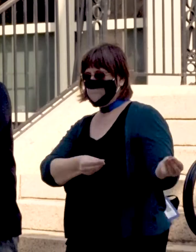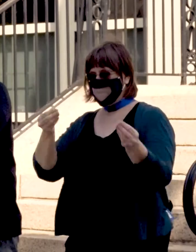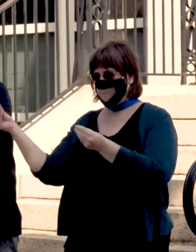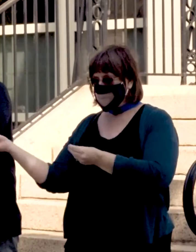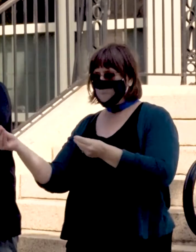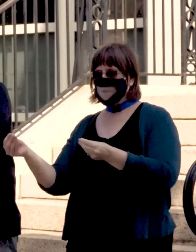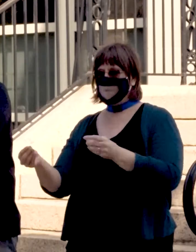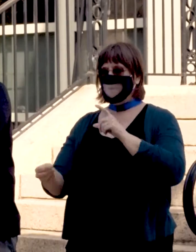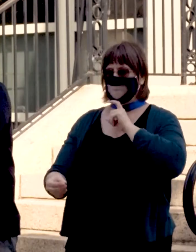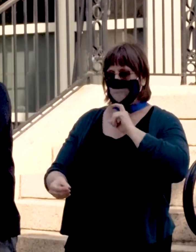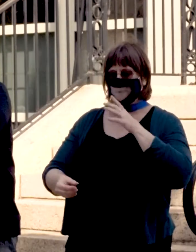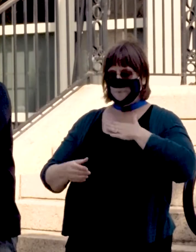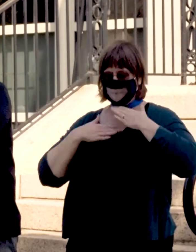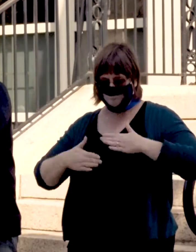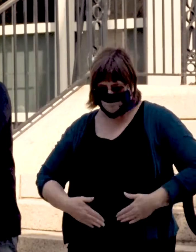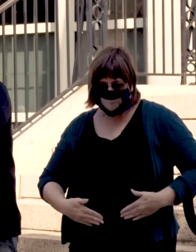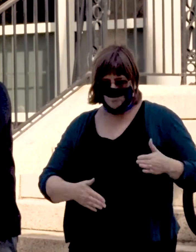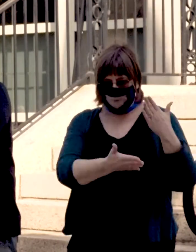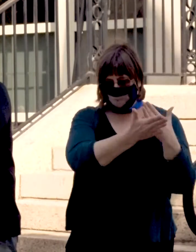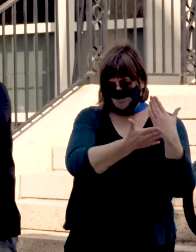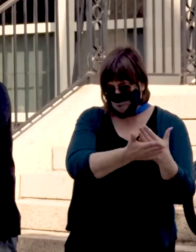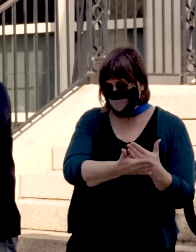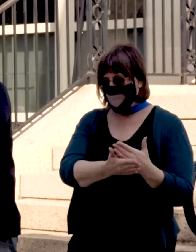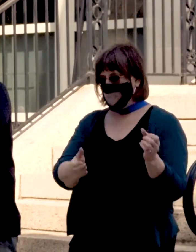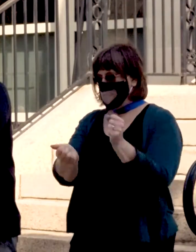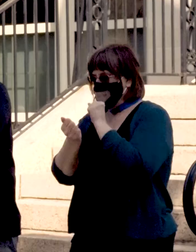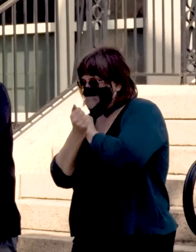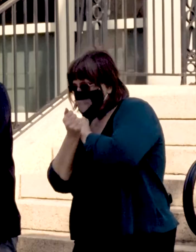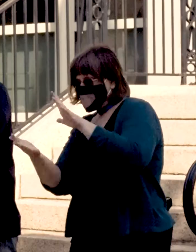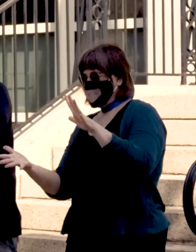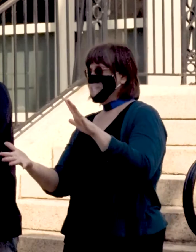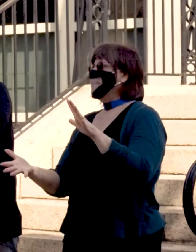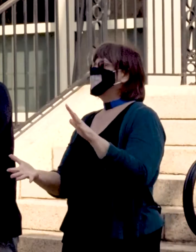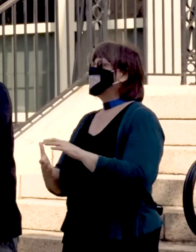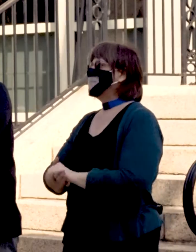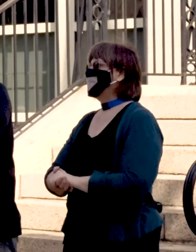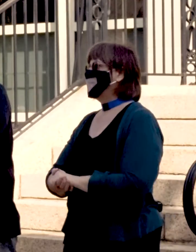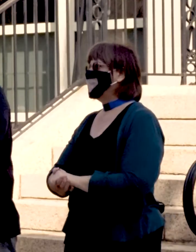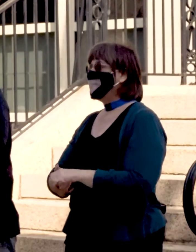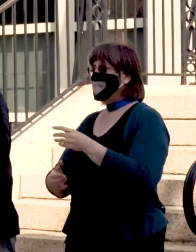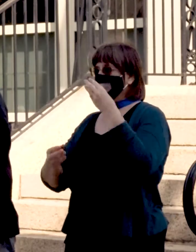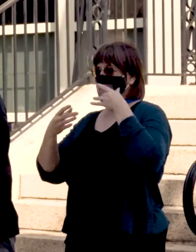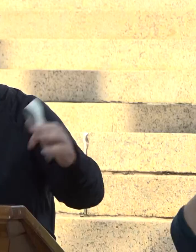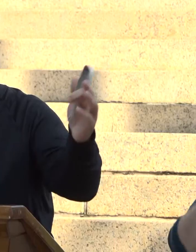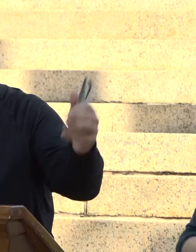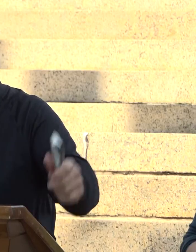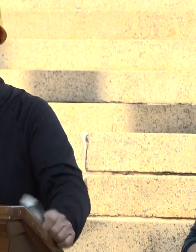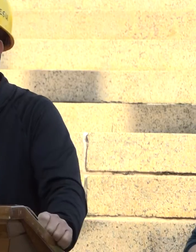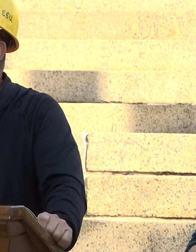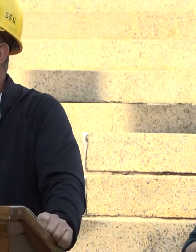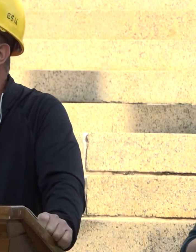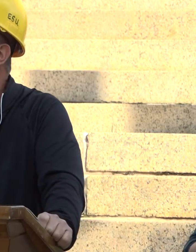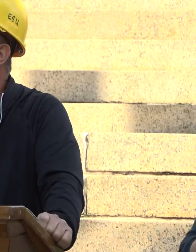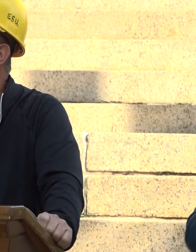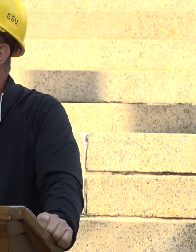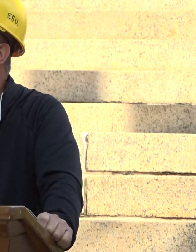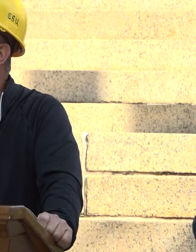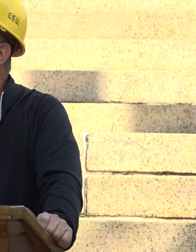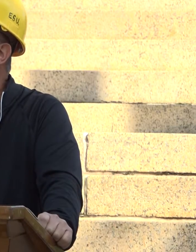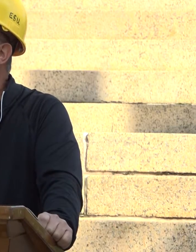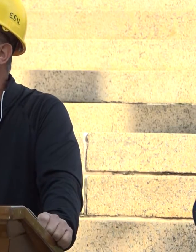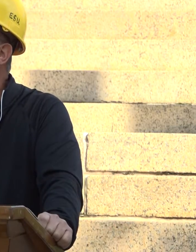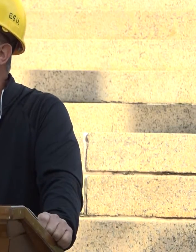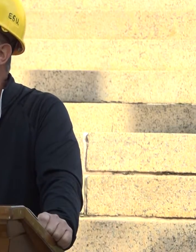out and all the disaster from that area, and just start feeling for everybody that was involved.